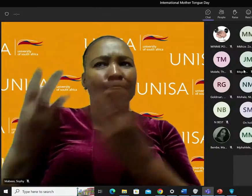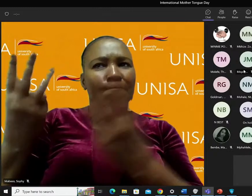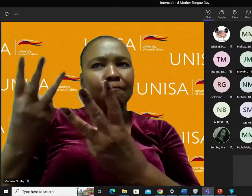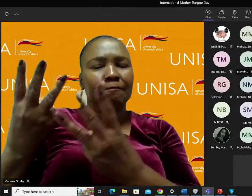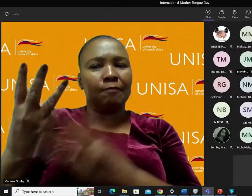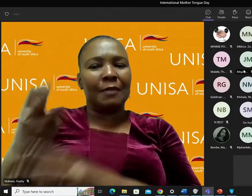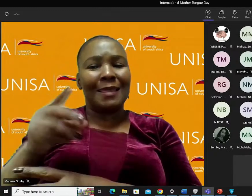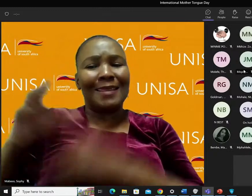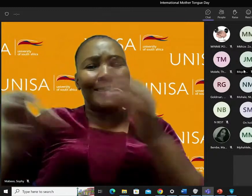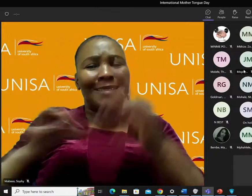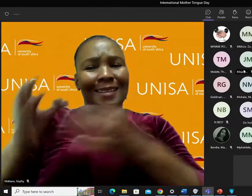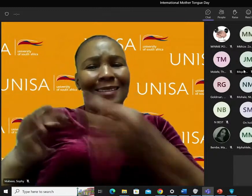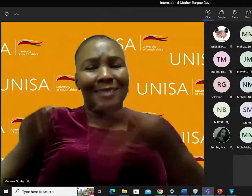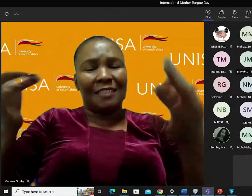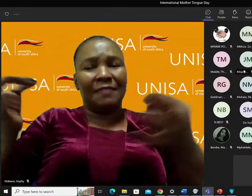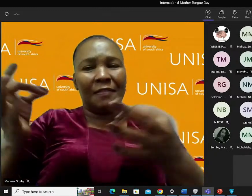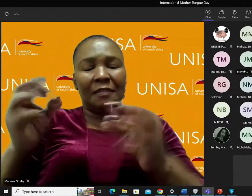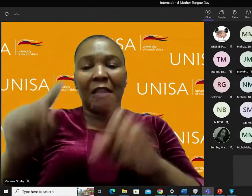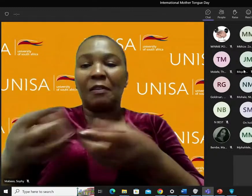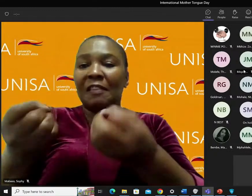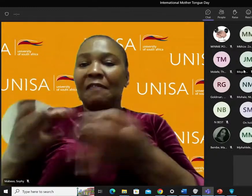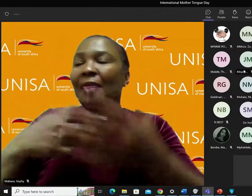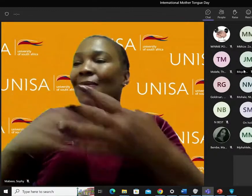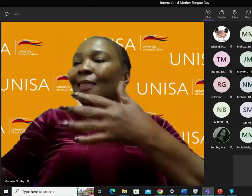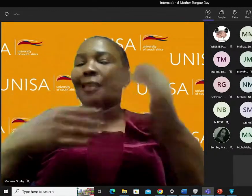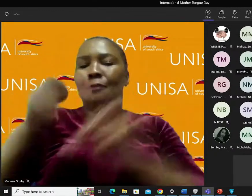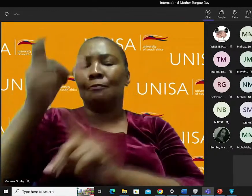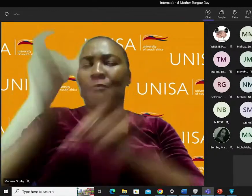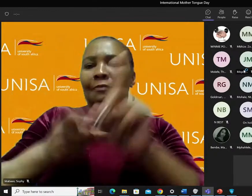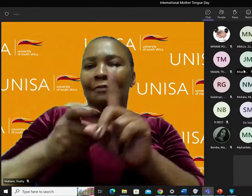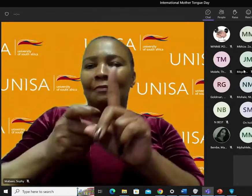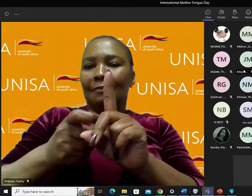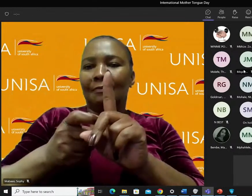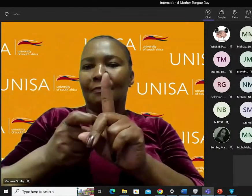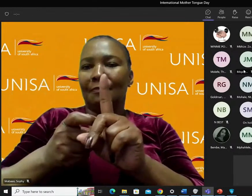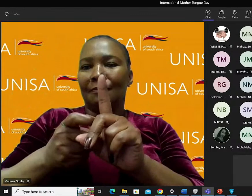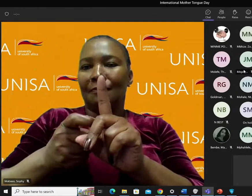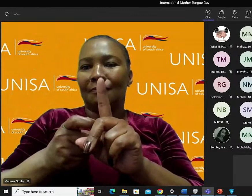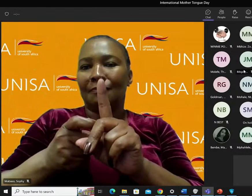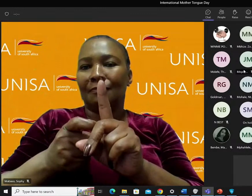o ka se efeng ke motho. Baswana ba re,